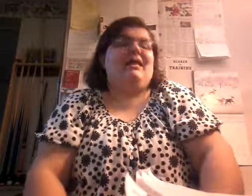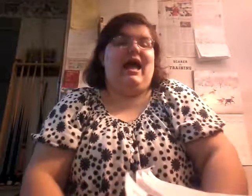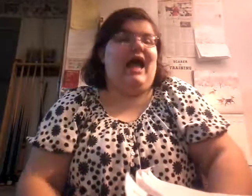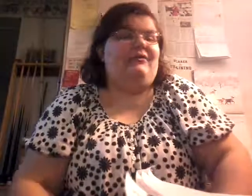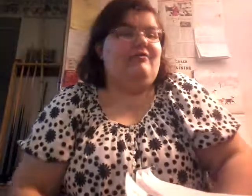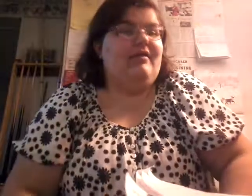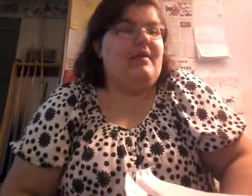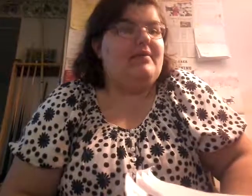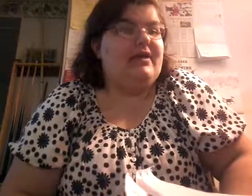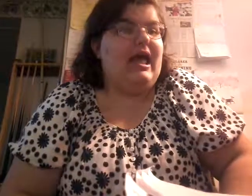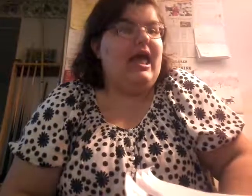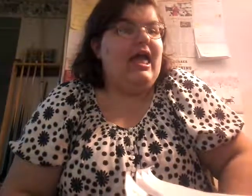Yeah, I don't even remember it.